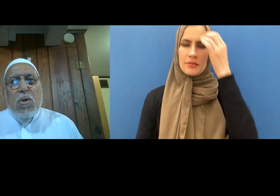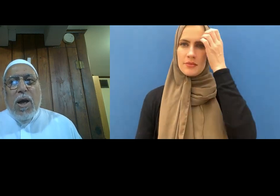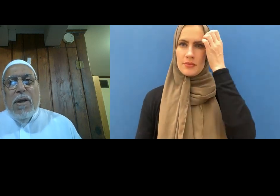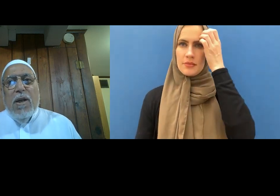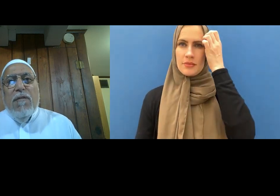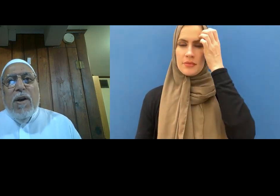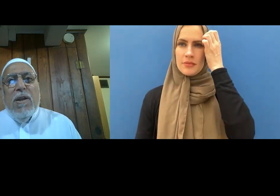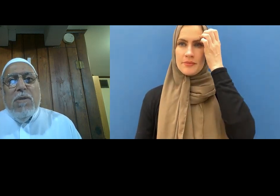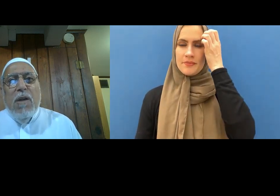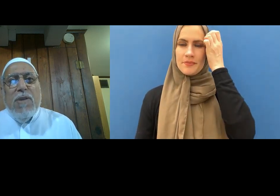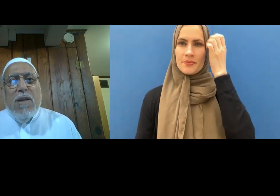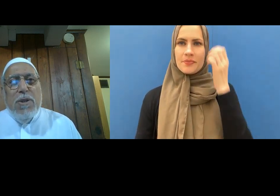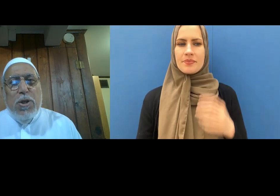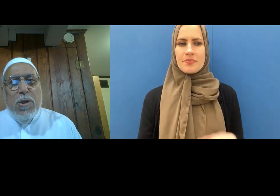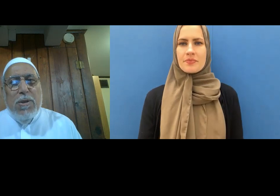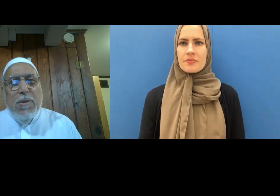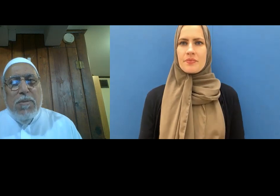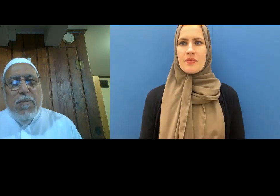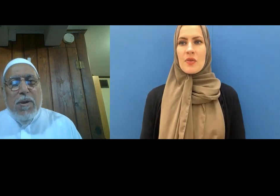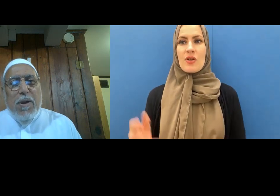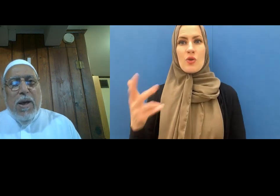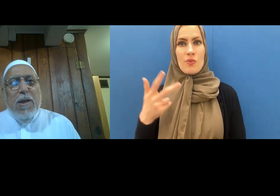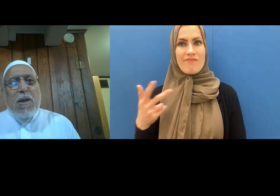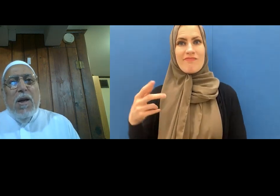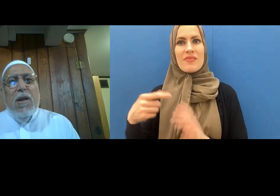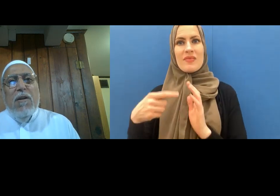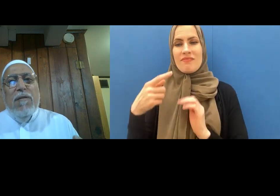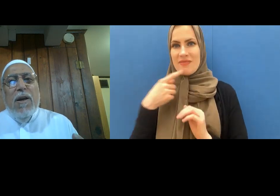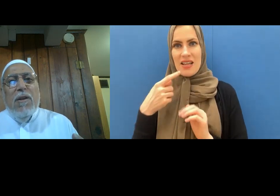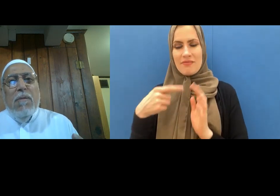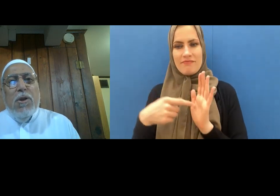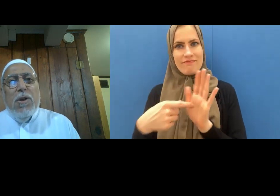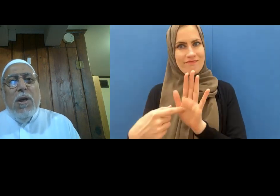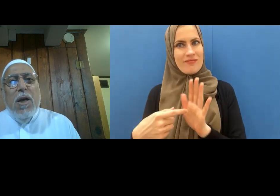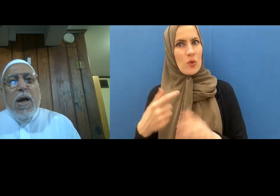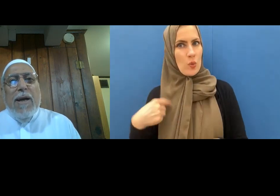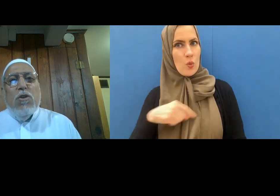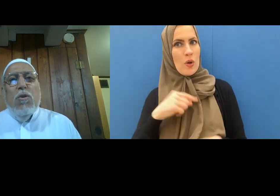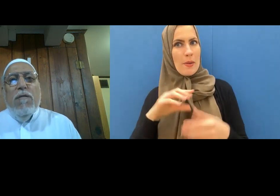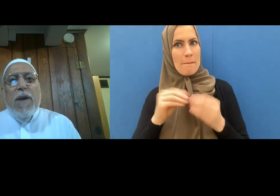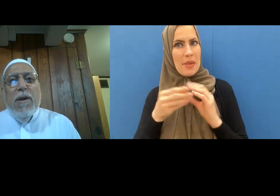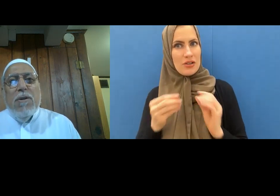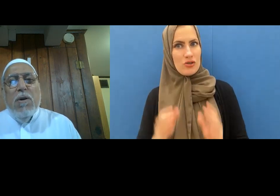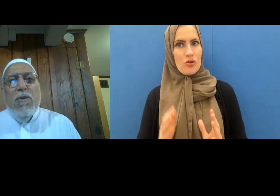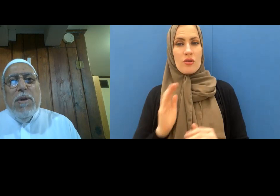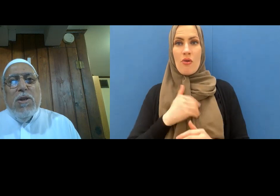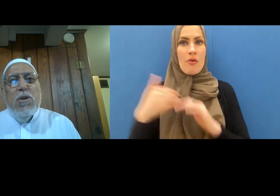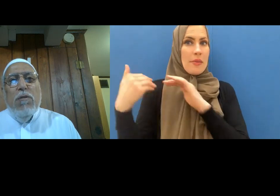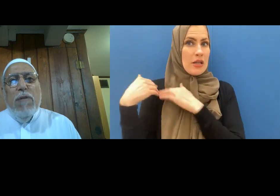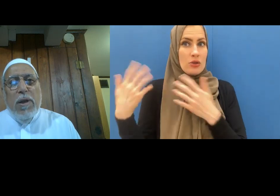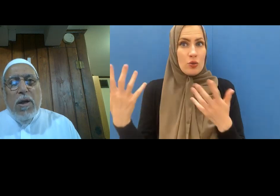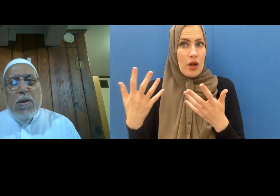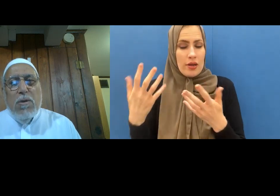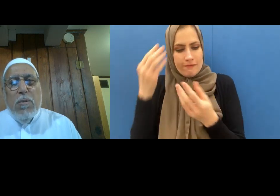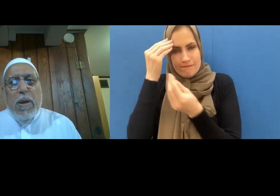So they identified themselves as messengers, and they identified their mission as conveyors of the message